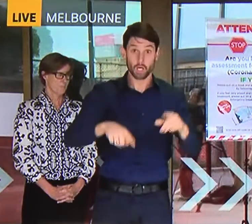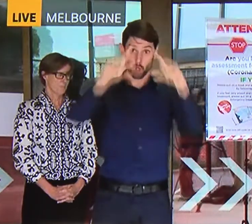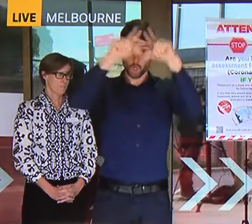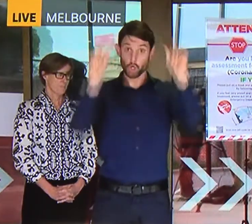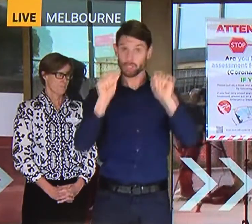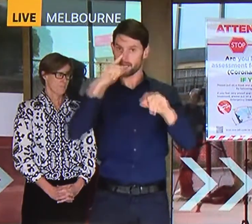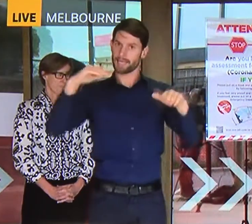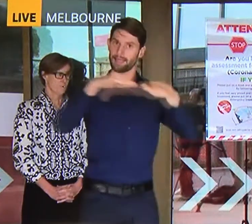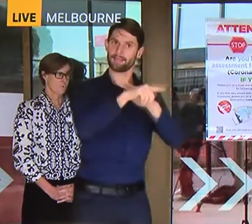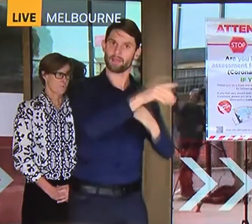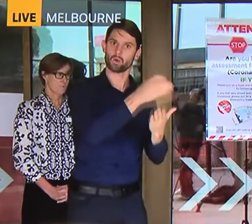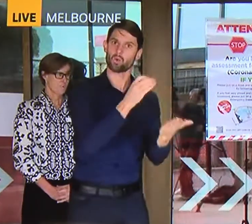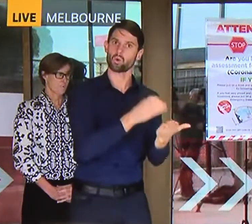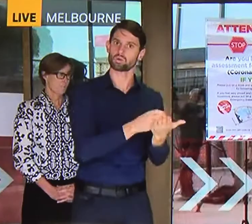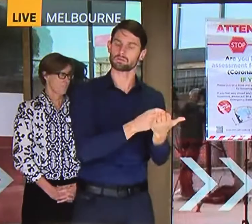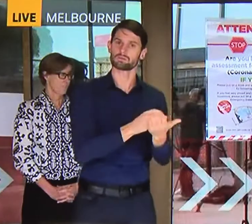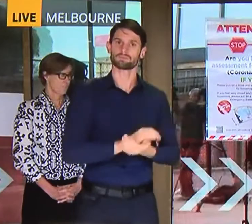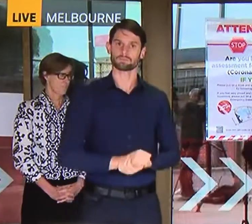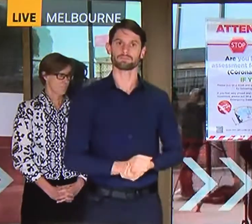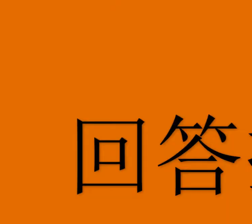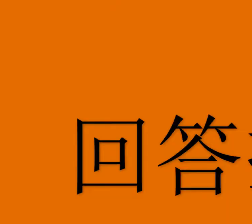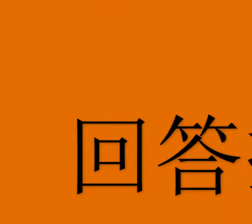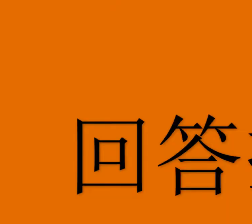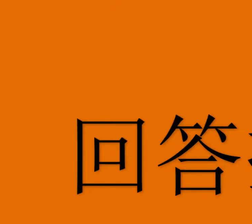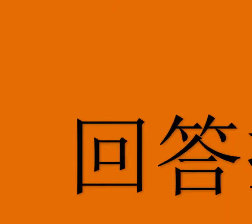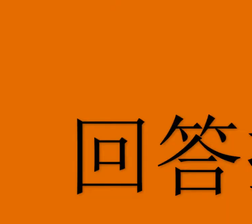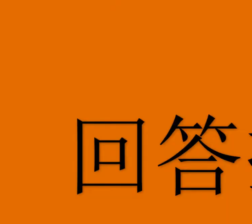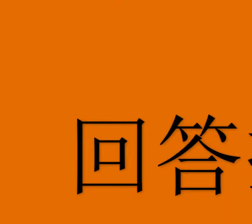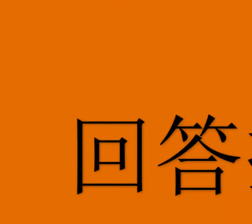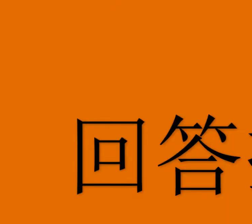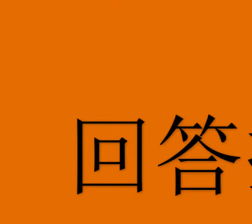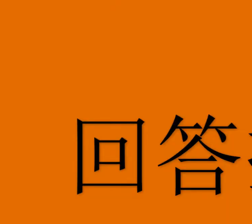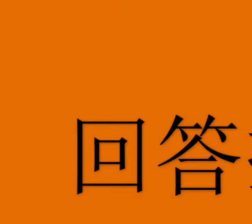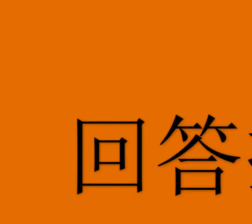move into this area at this time. Great.